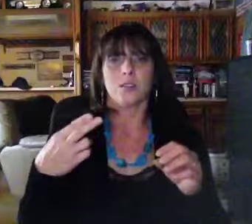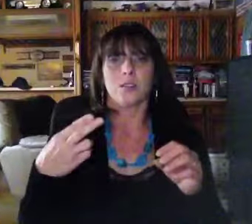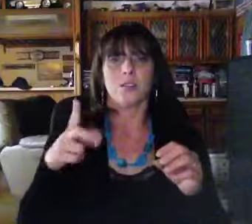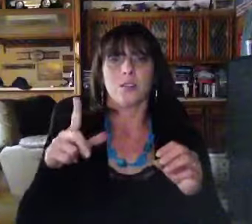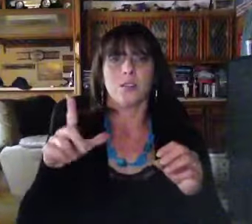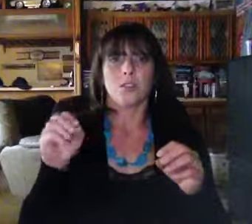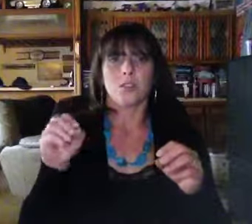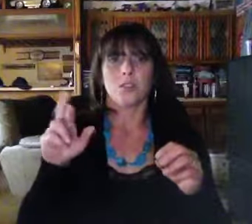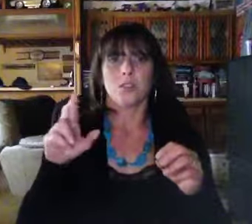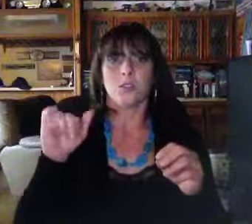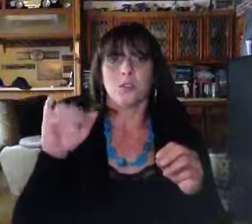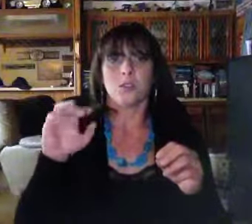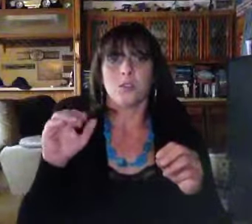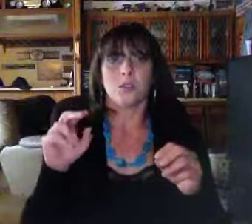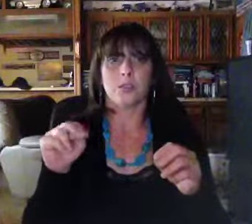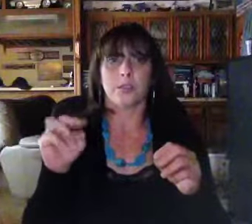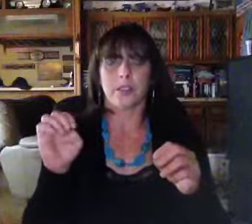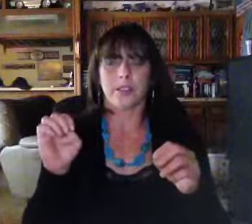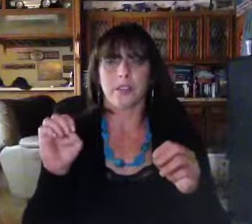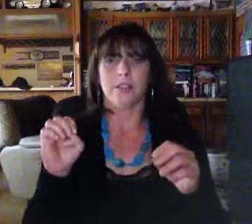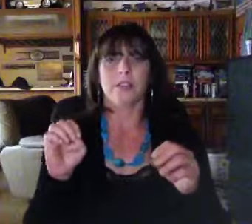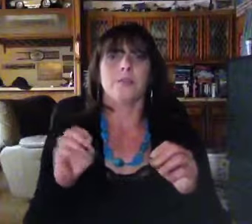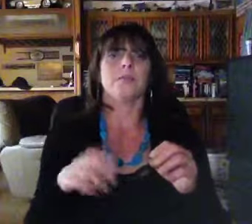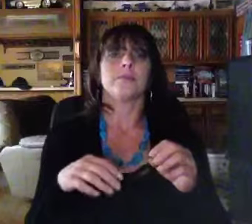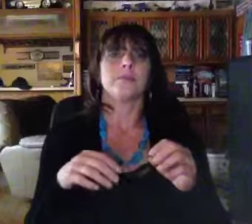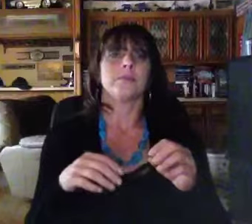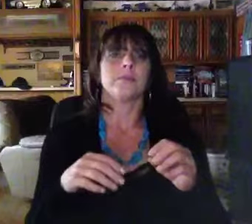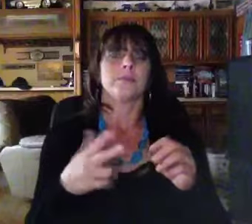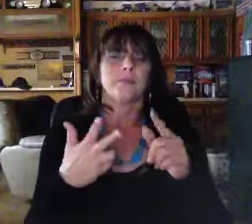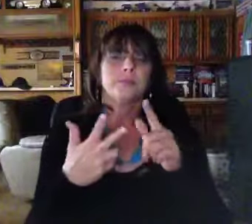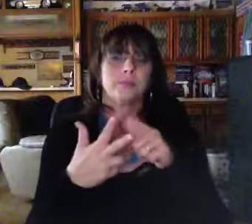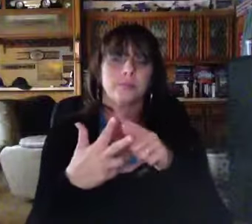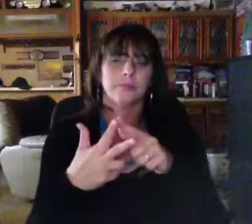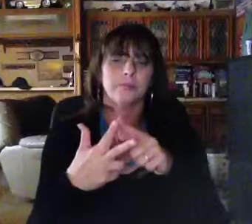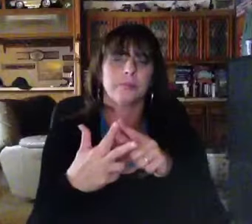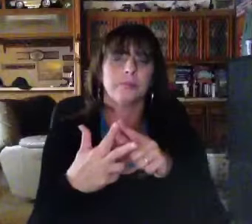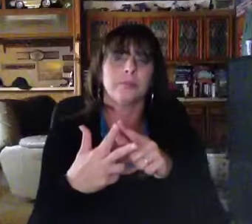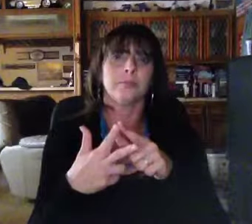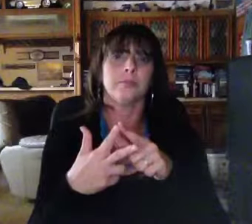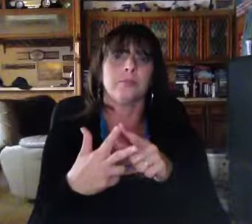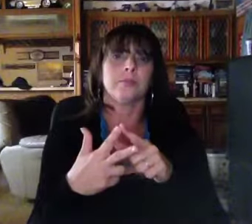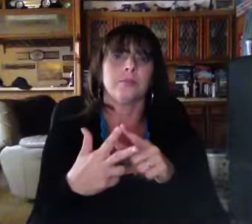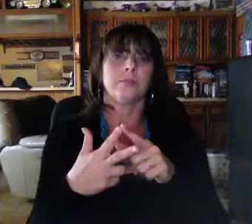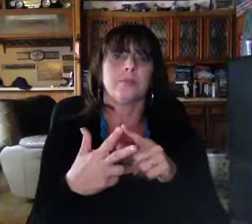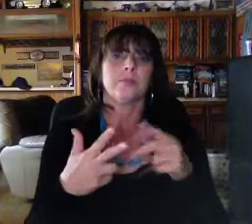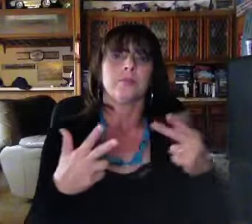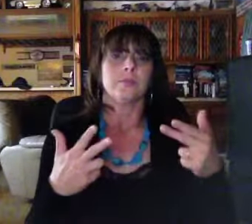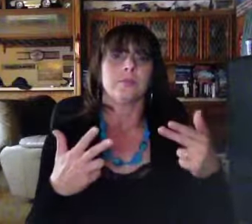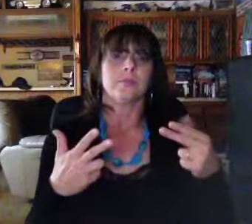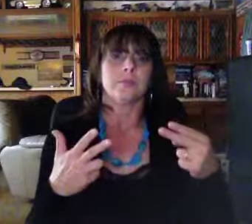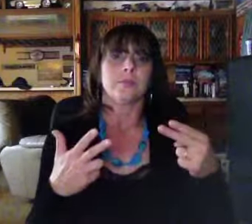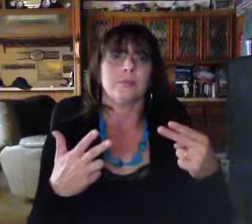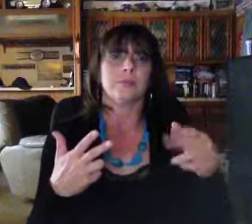Hydrogen gas reacts with oxygen gas. Right now I balanced equation for that. Practice these 3 on your